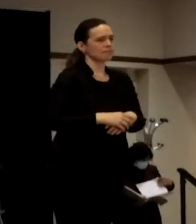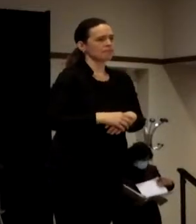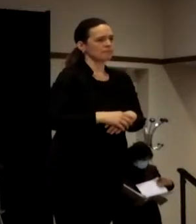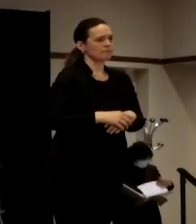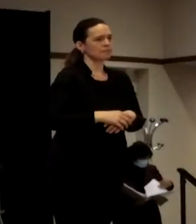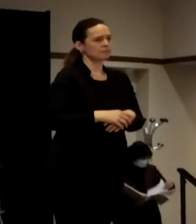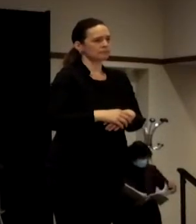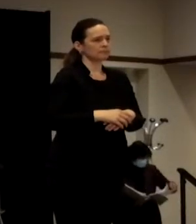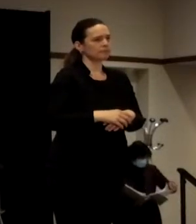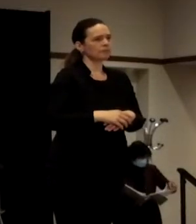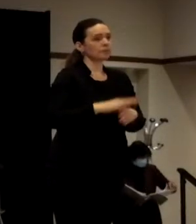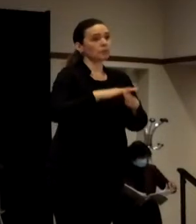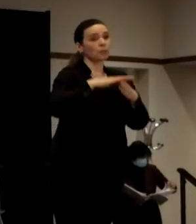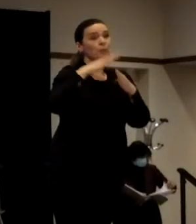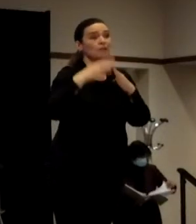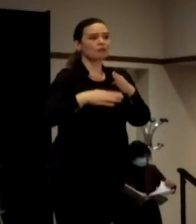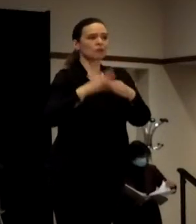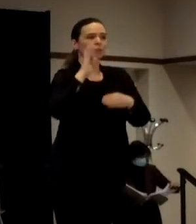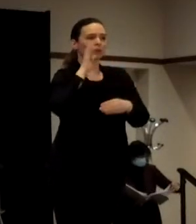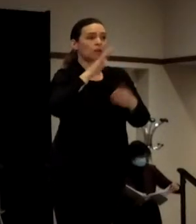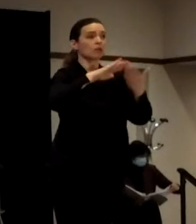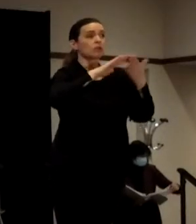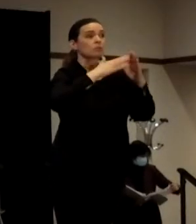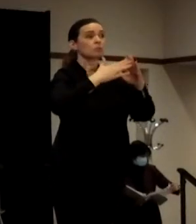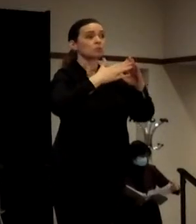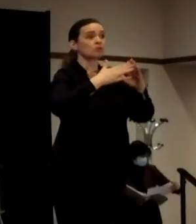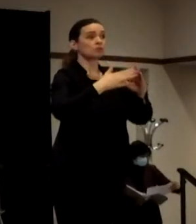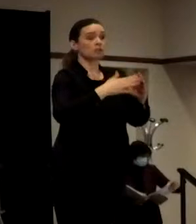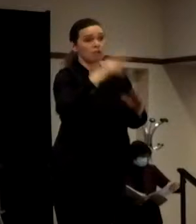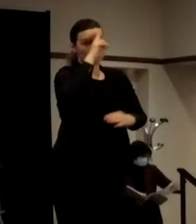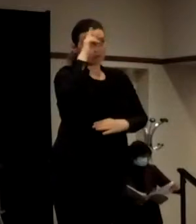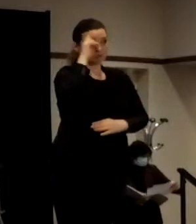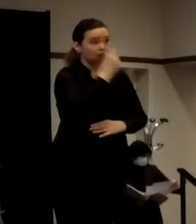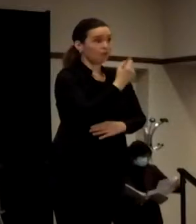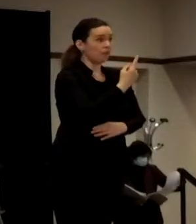4. And you can go to